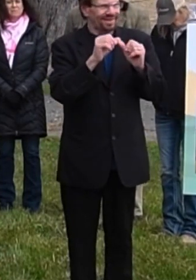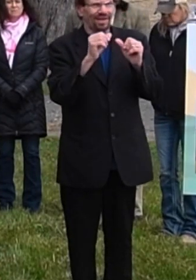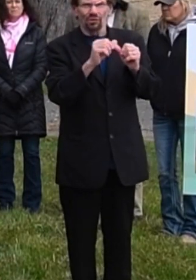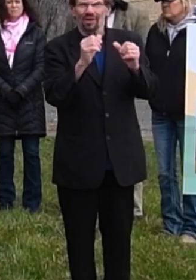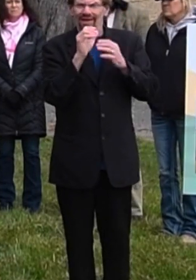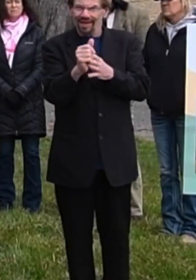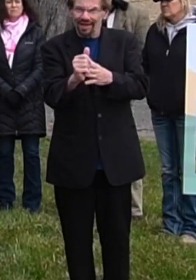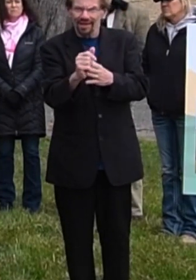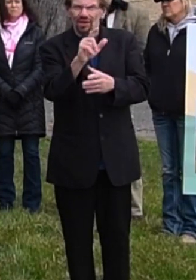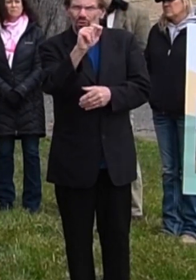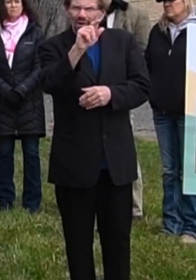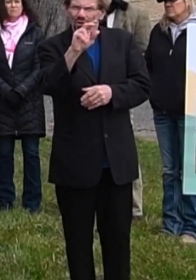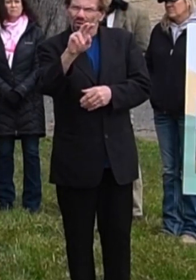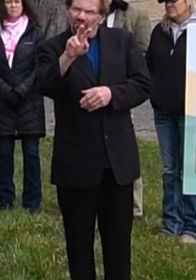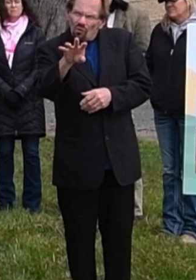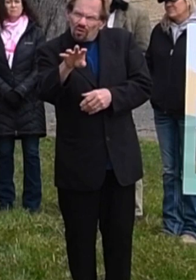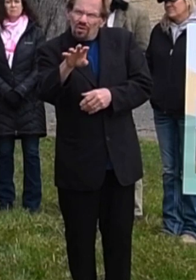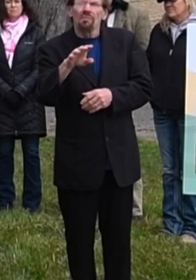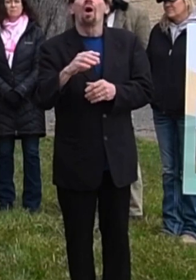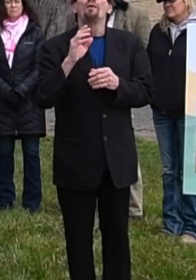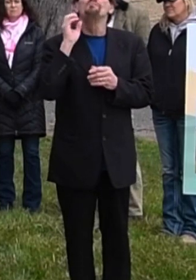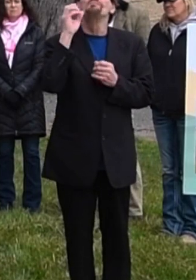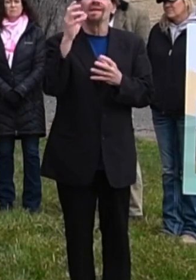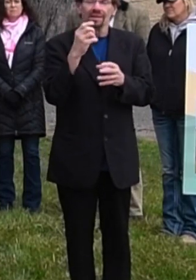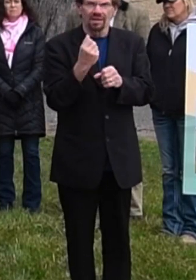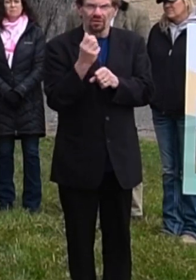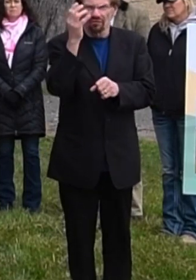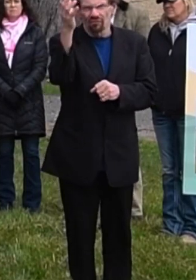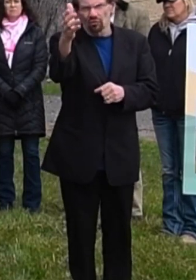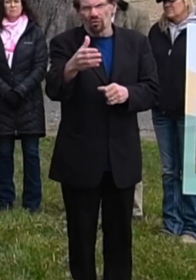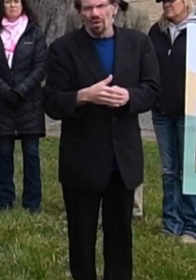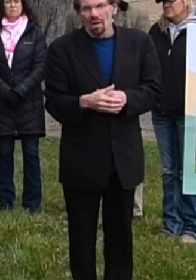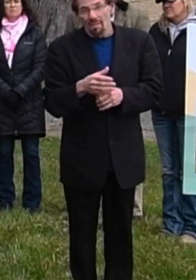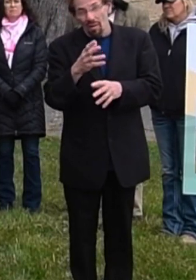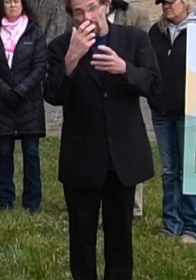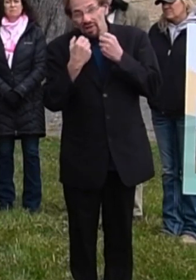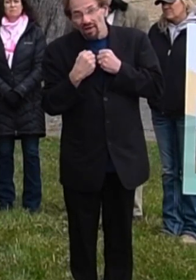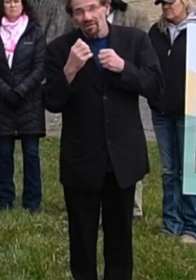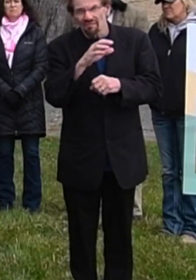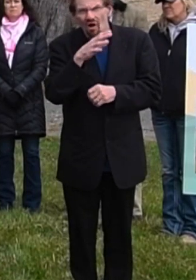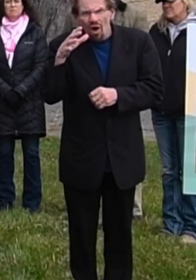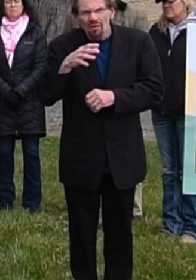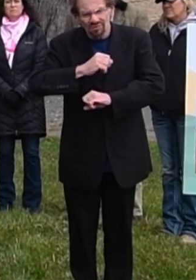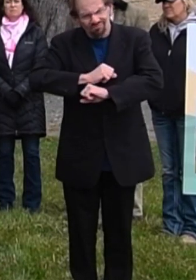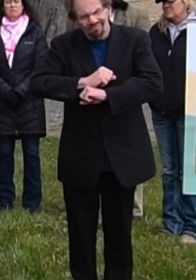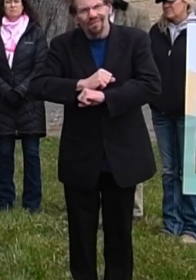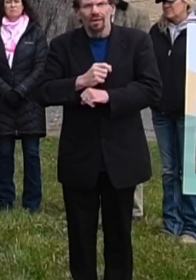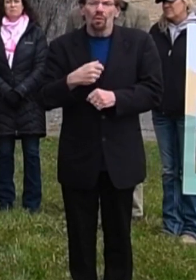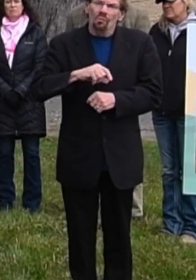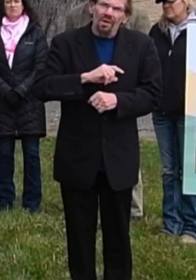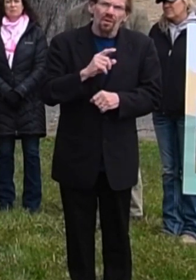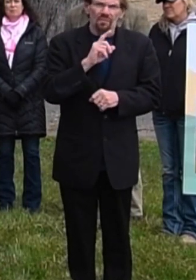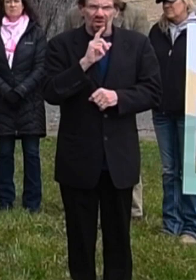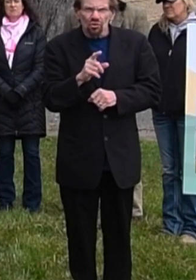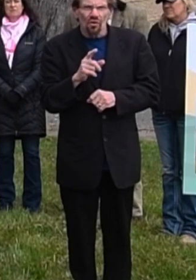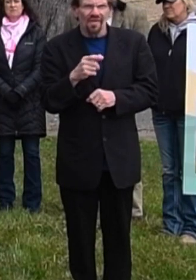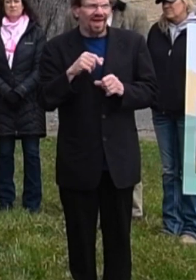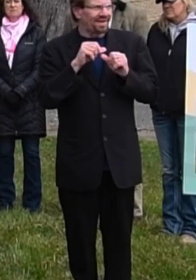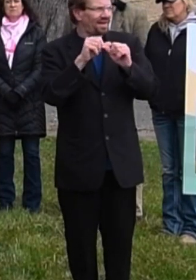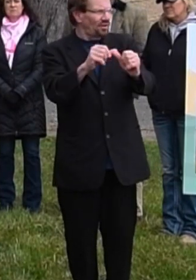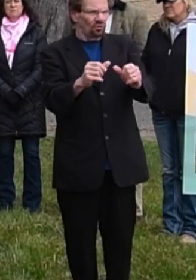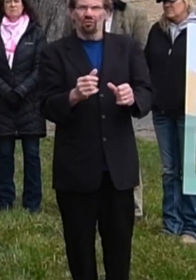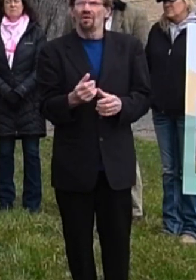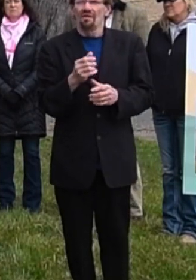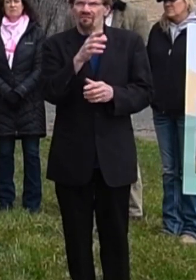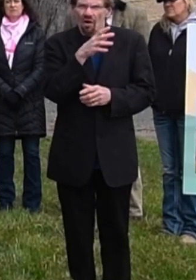'24, but for many years to come. By protecting farms, we are ensuring a space for continued crop and livestock